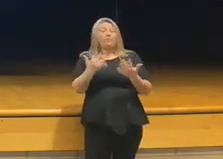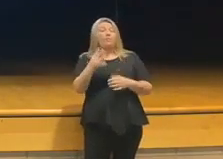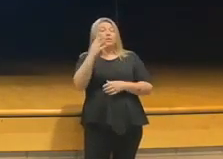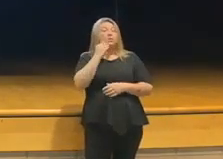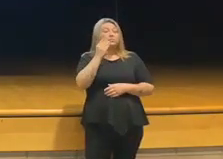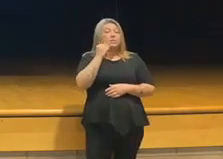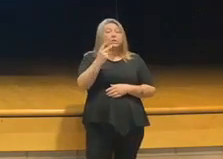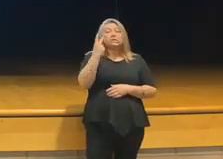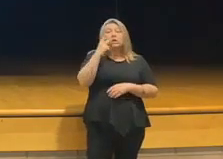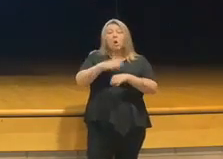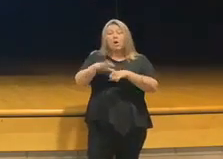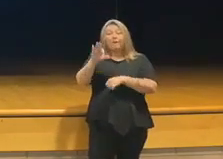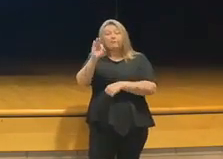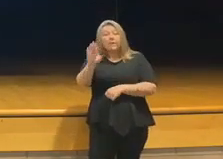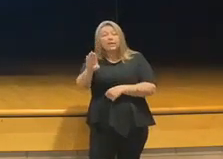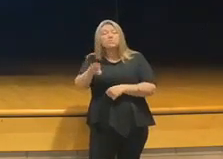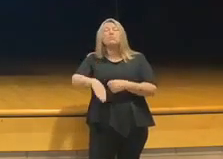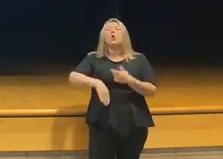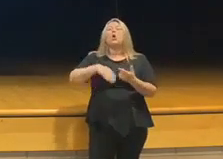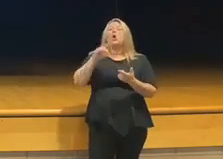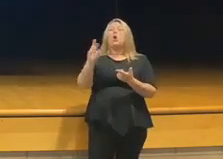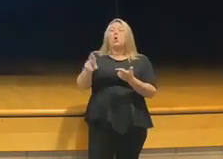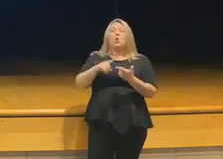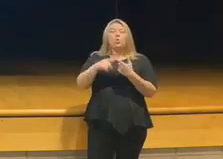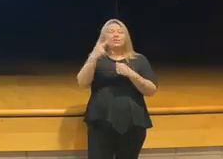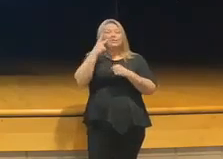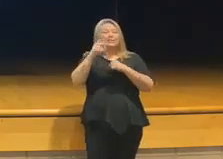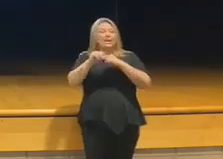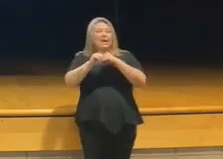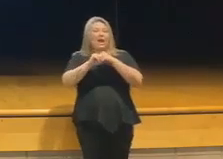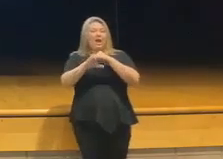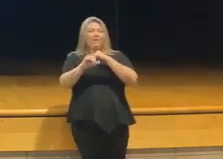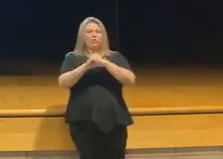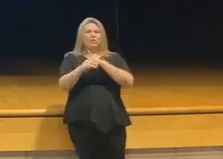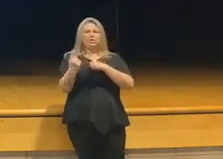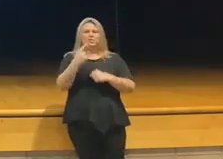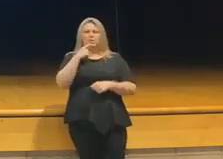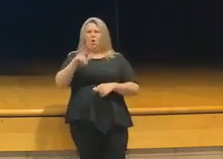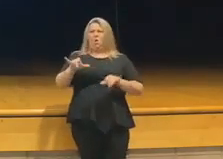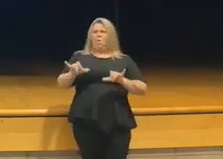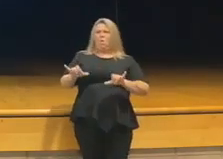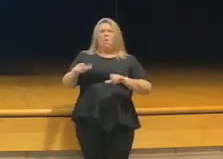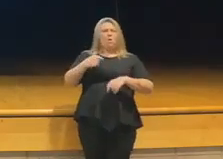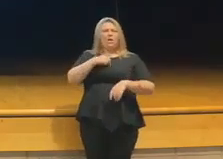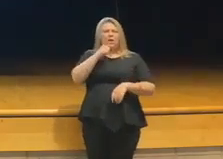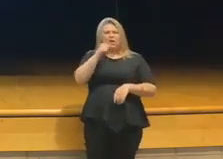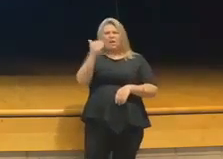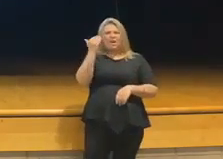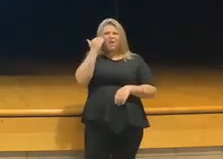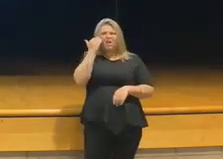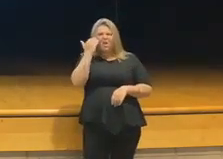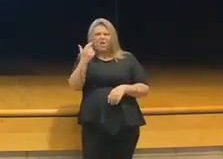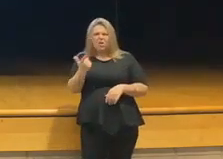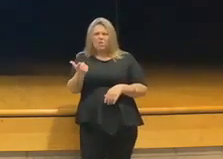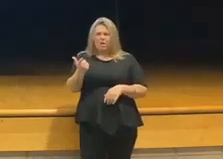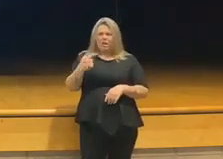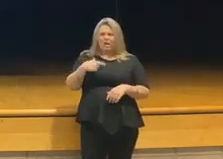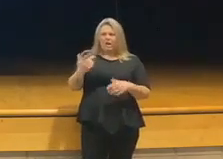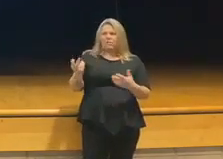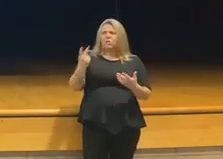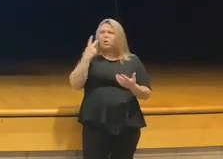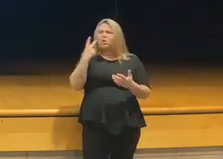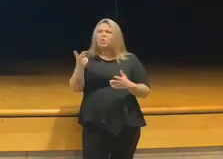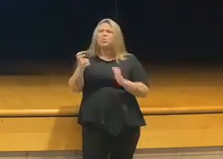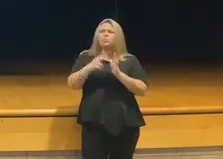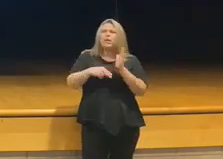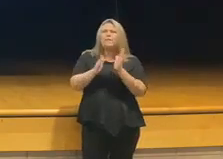on Facebook and suddenly we noticed that it's advertising something to us that we're like, I didn't know that I wanted to read that book or that I was looking at buying a new dress.